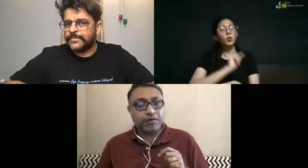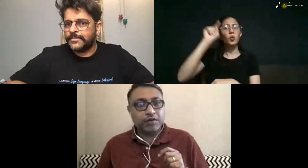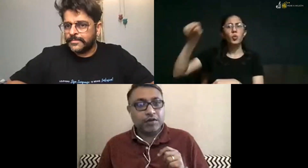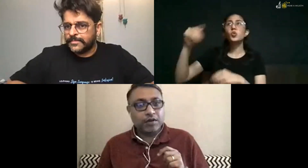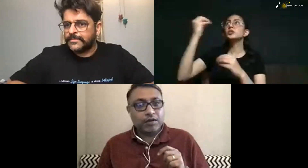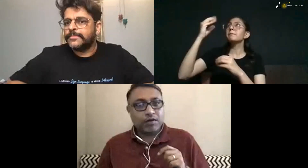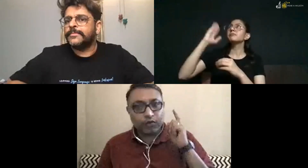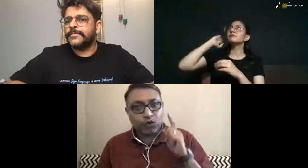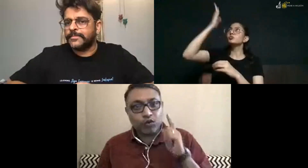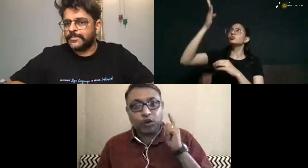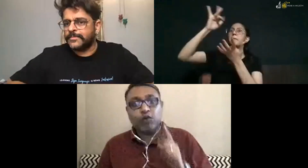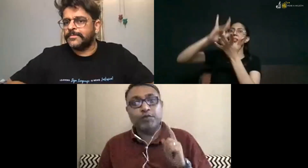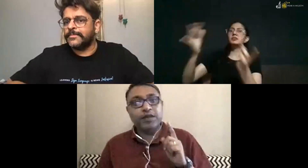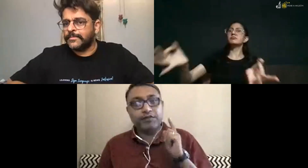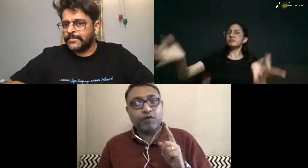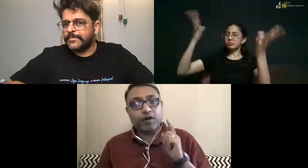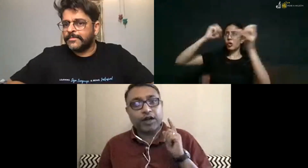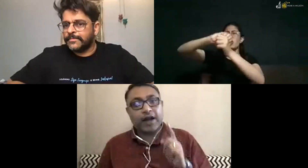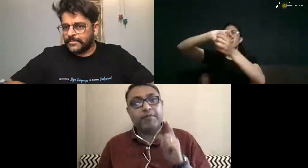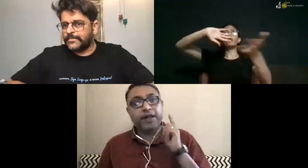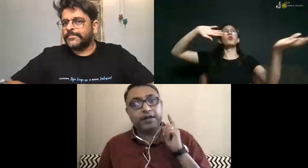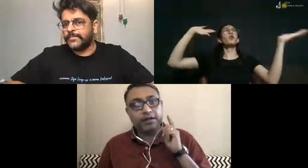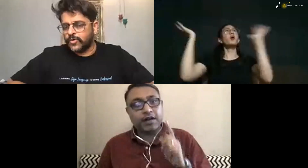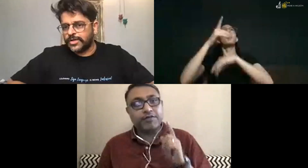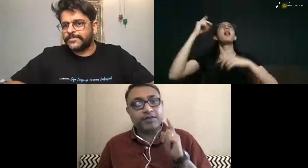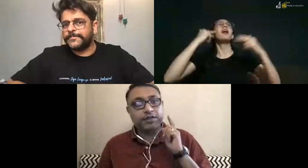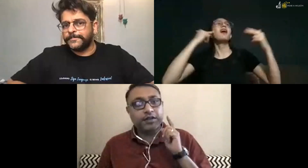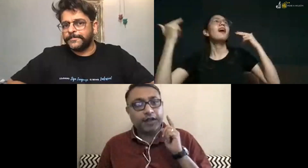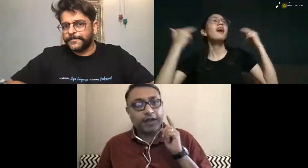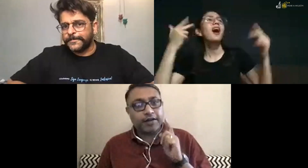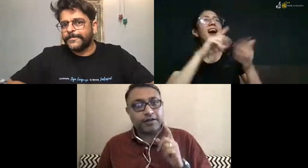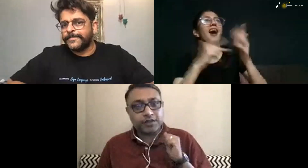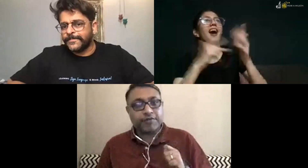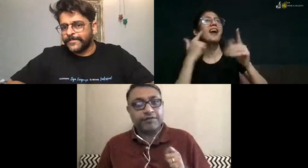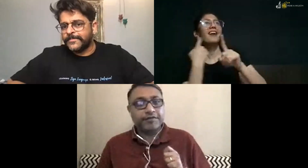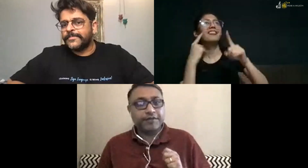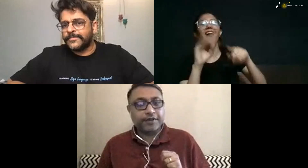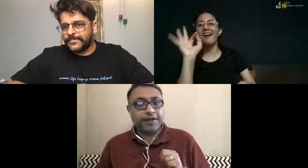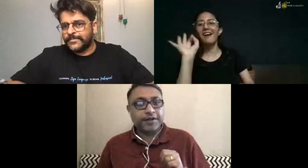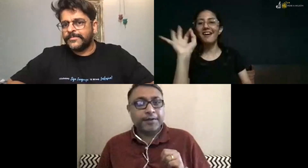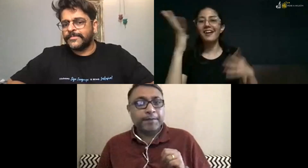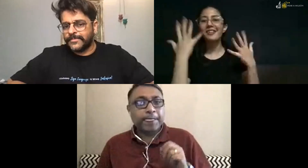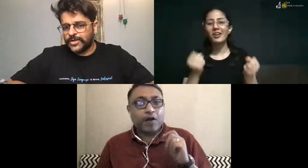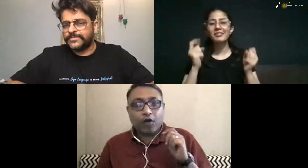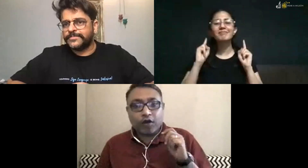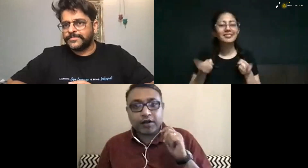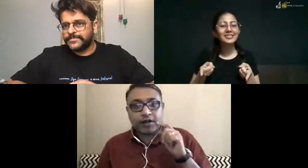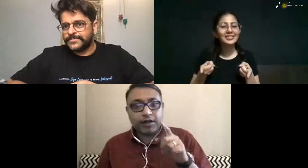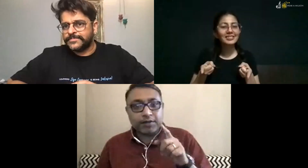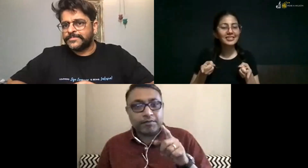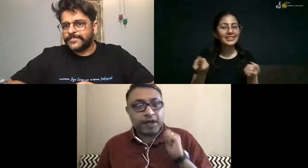now, known globally for handmade crafts and stuff, right?